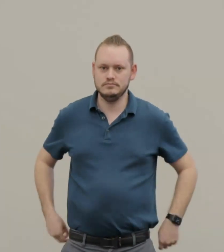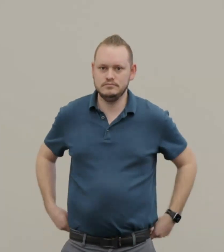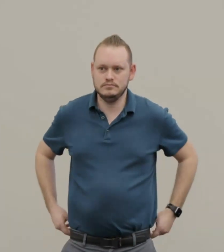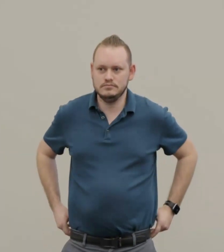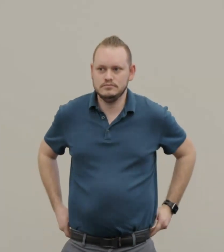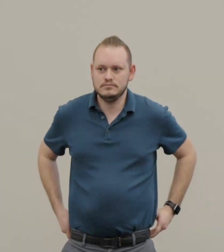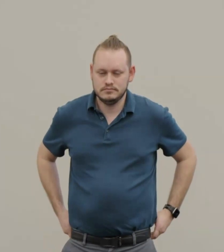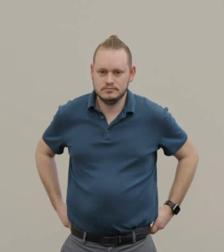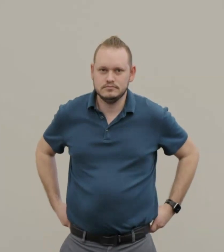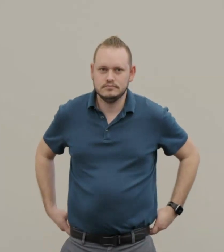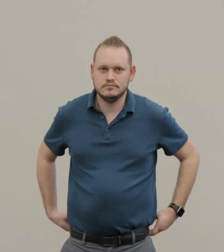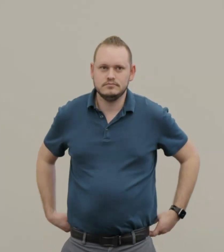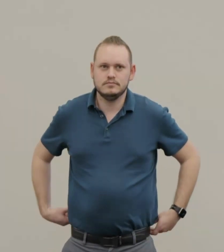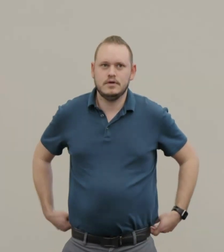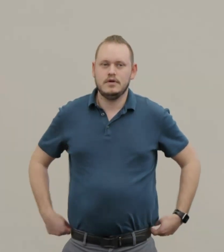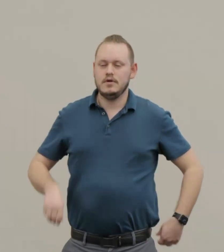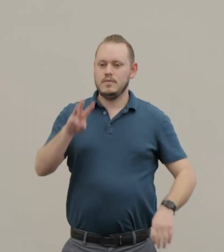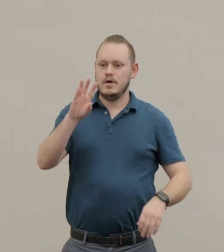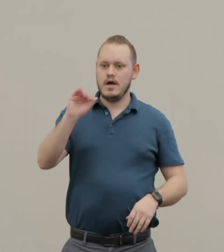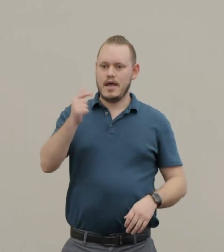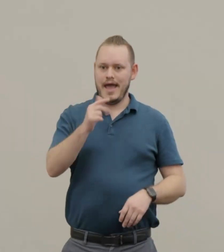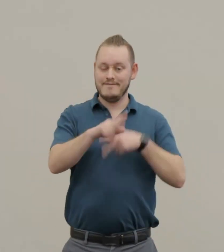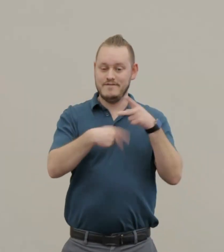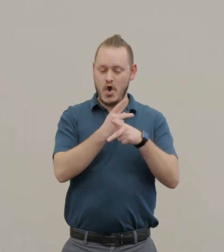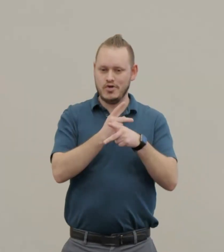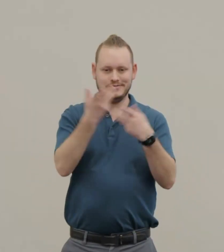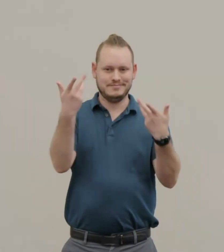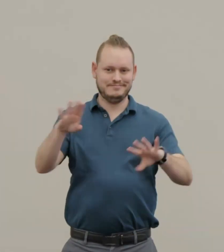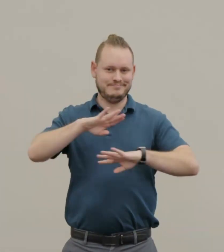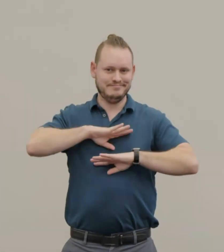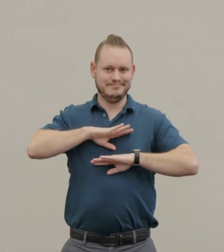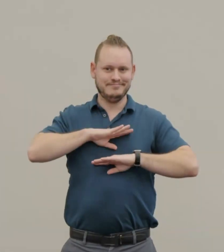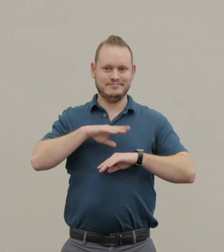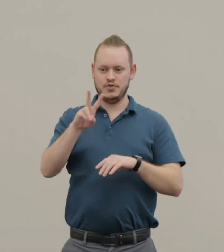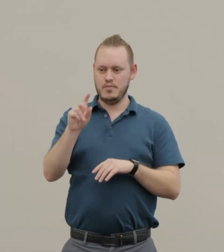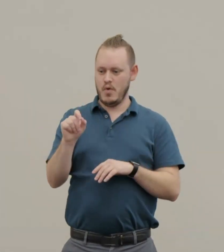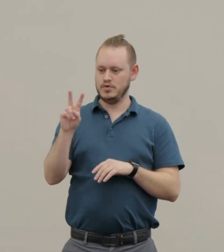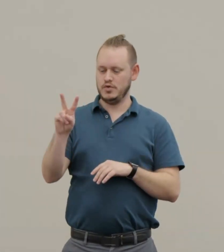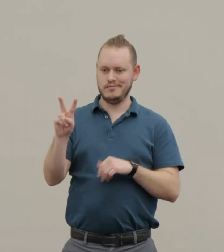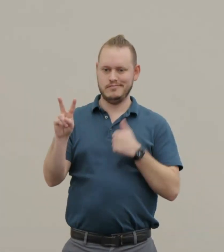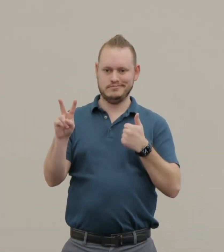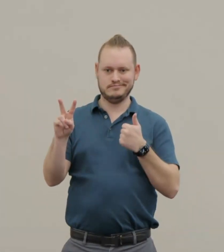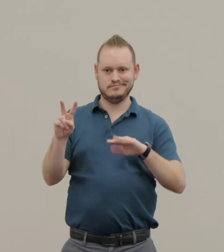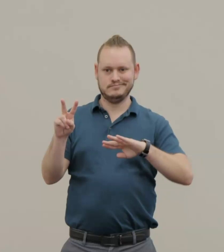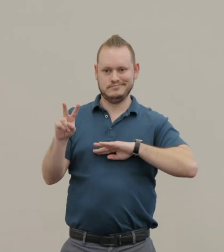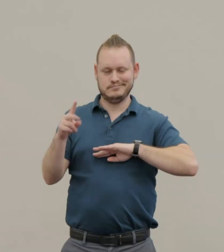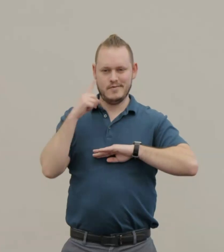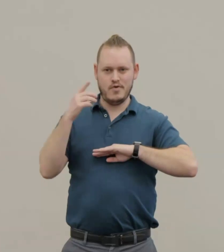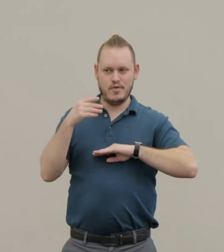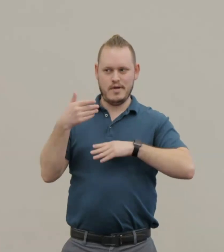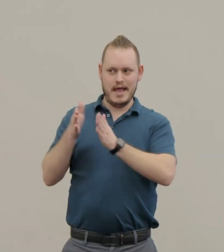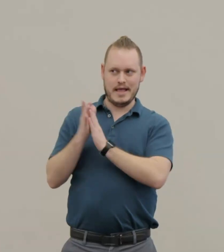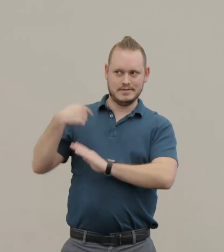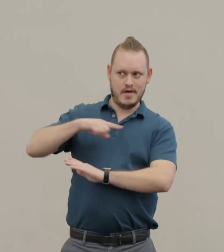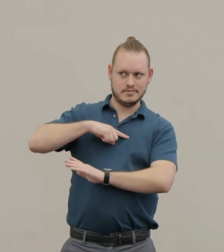All right, so WCAG versions, got that covered. We can set it to 2.2, and we're good for what we are being